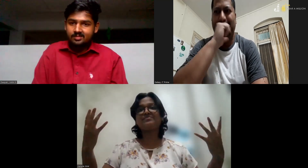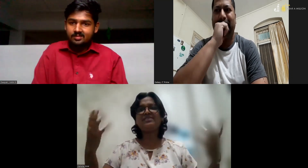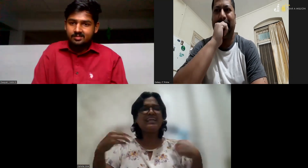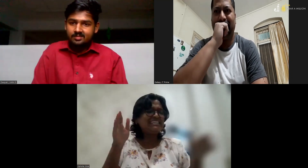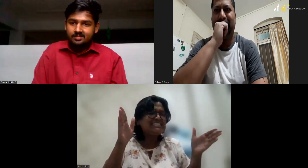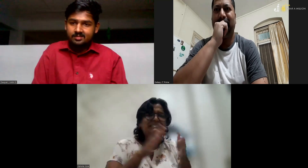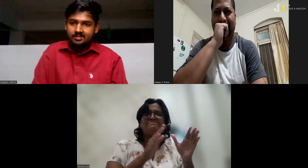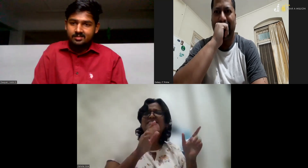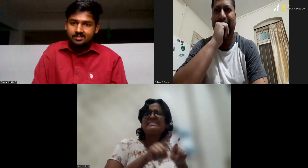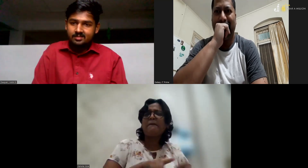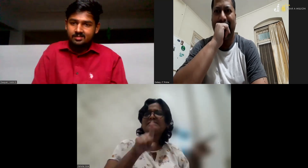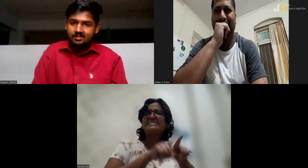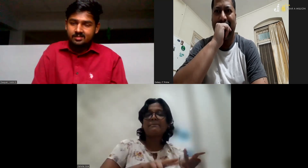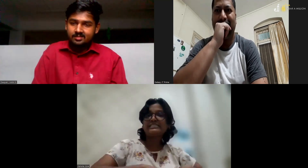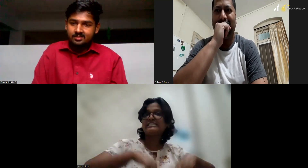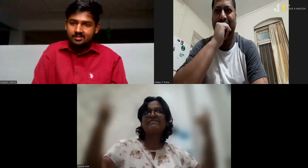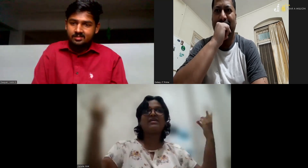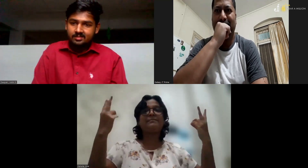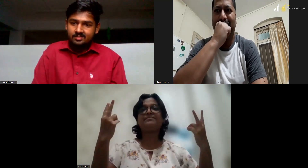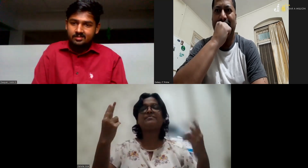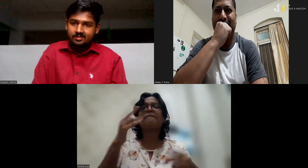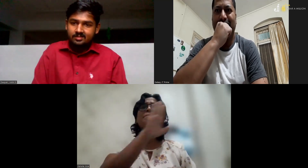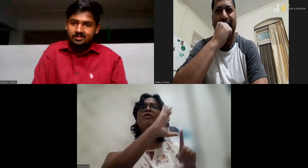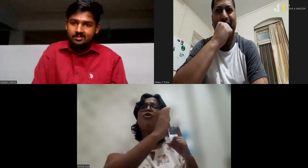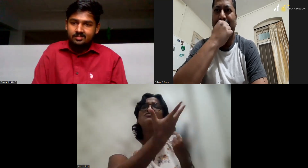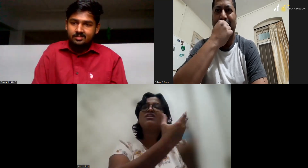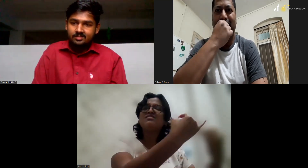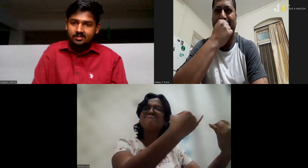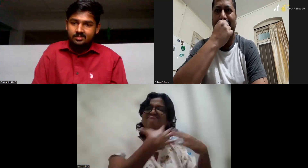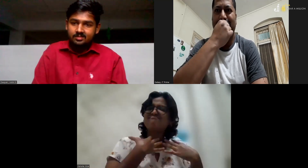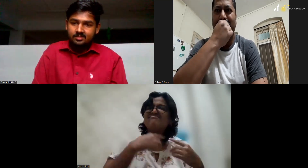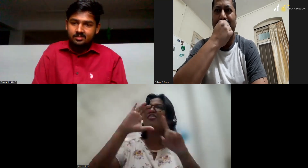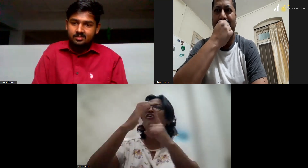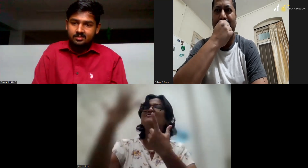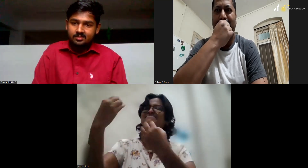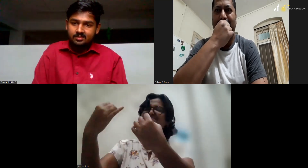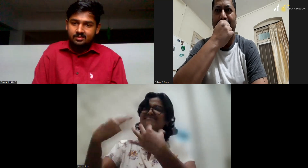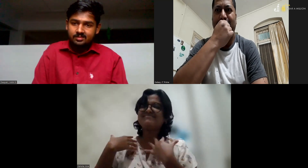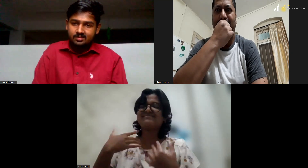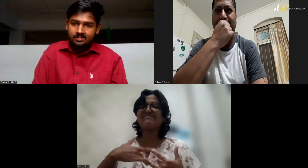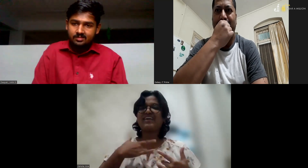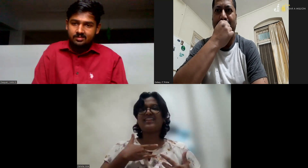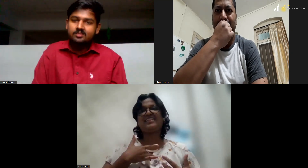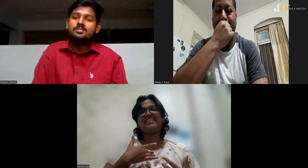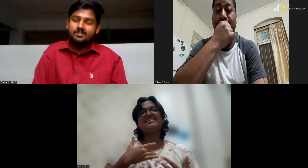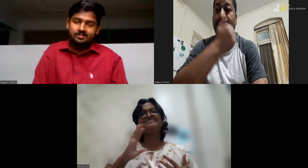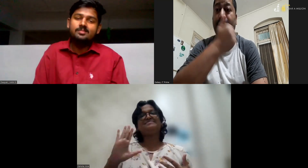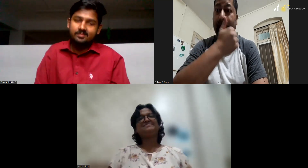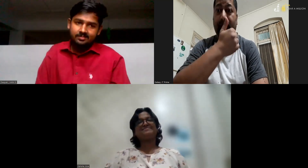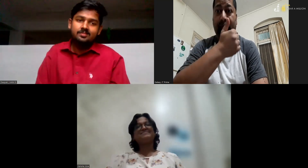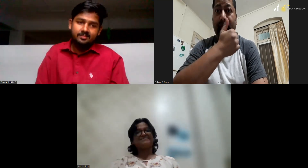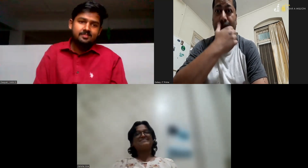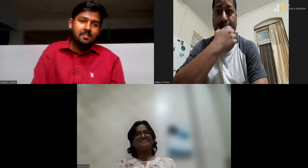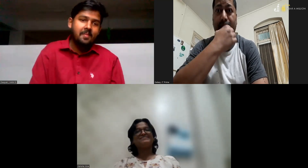felt, It was the exposure bomb I can feel that something else I am experiencing, and this was